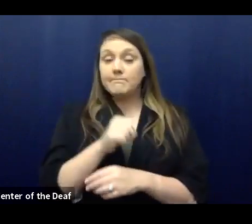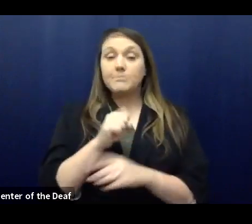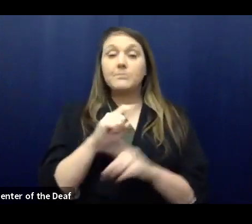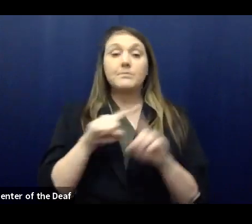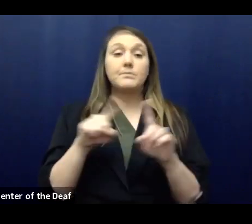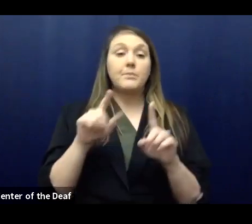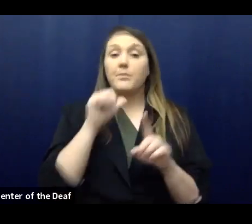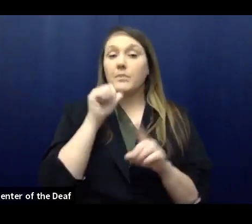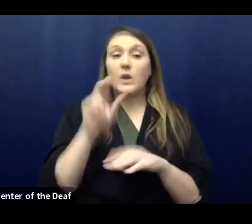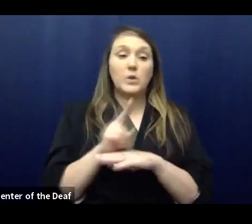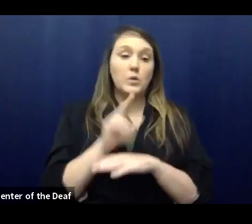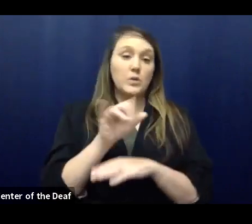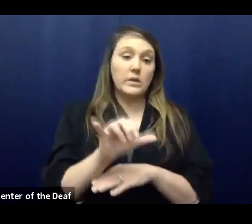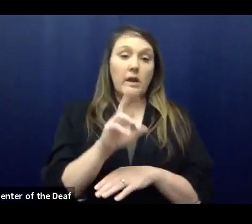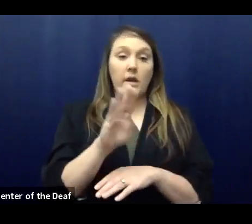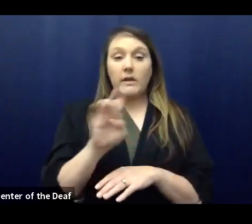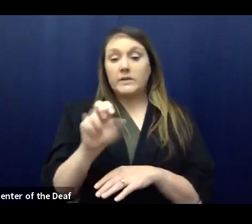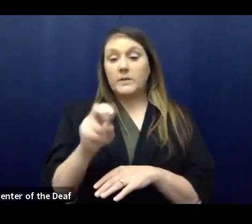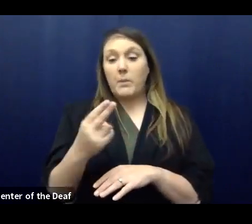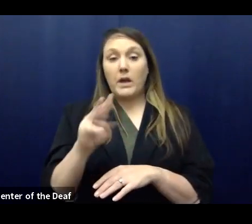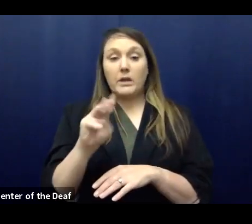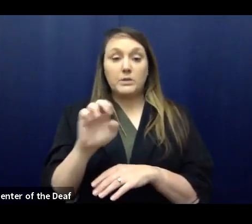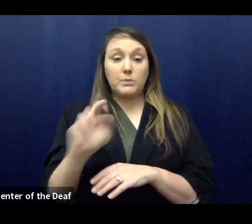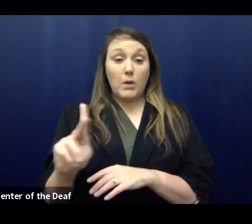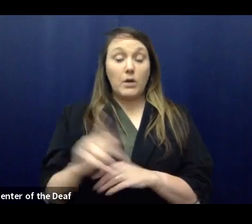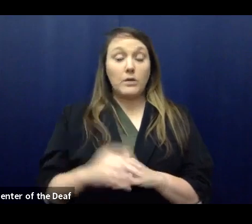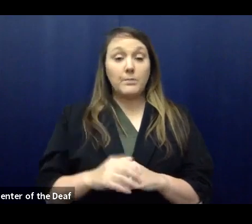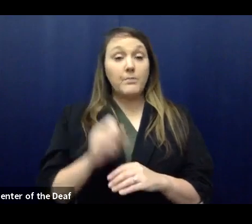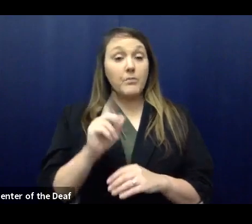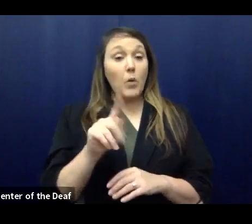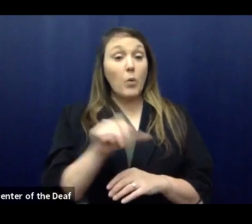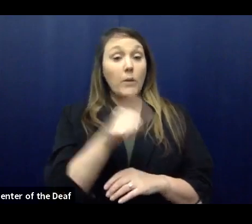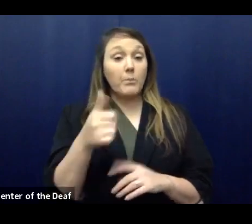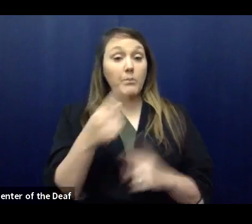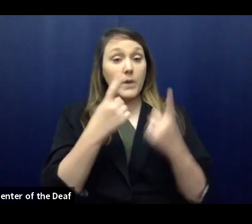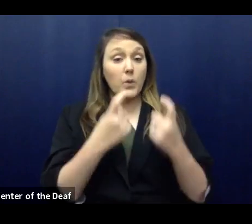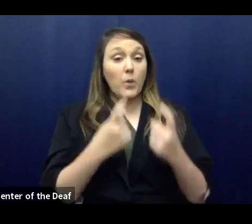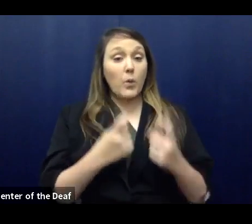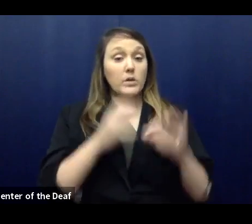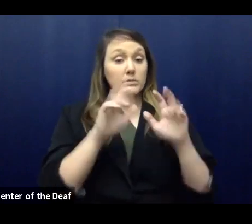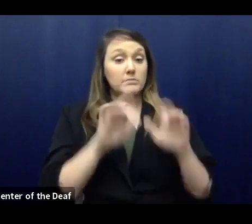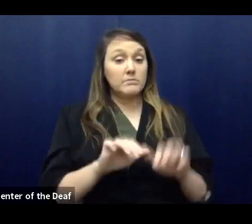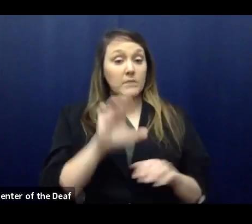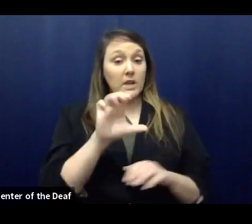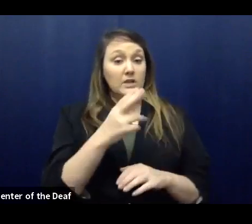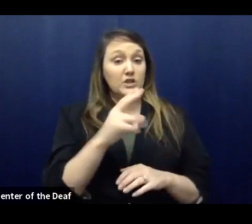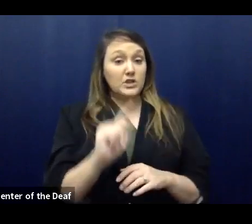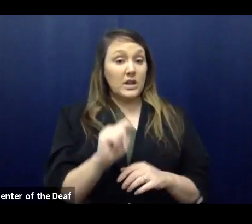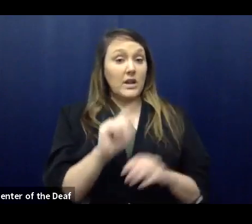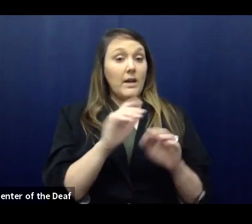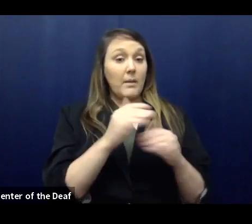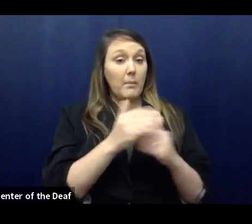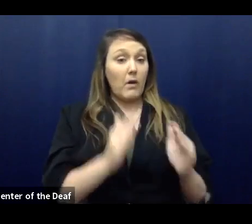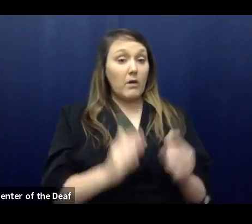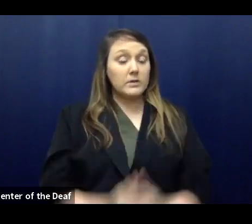benchmarks. Okay, if there are any other questions, if you'll please submit them into the chat box and we'll read them for